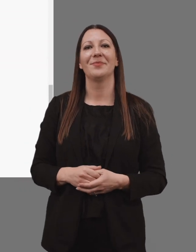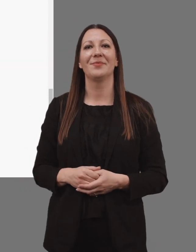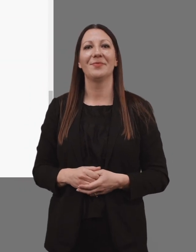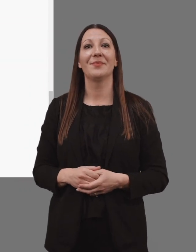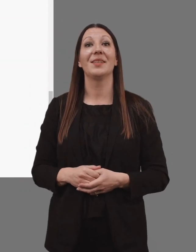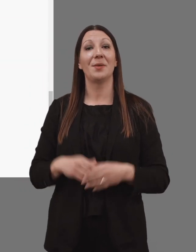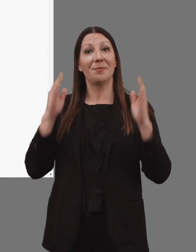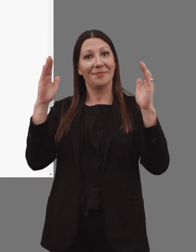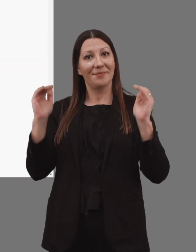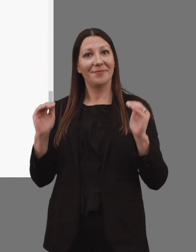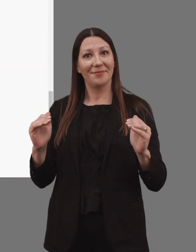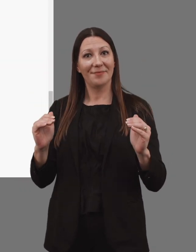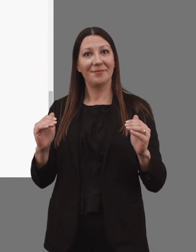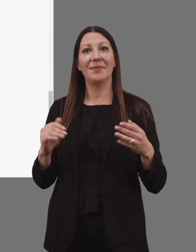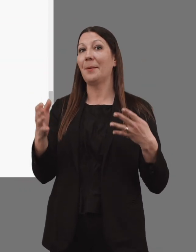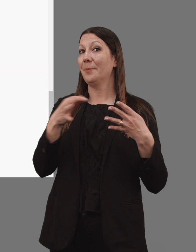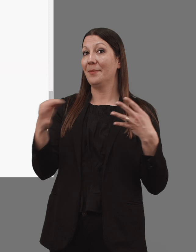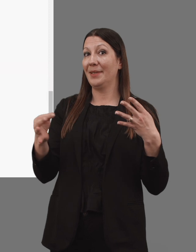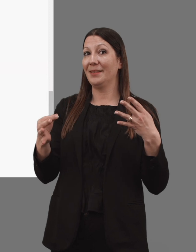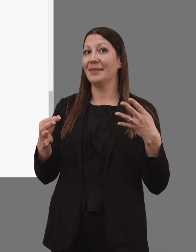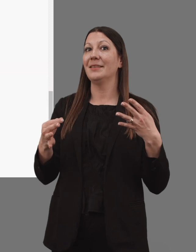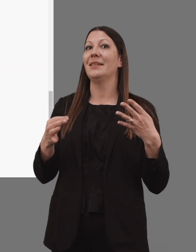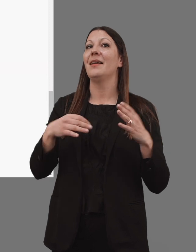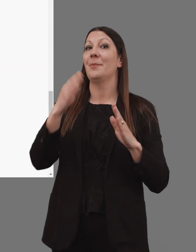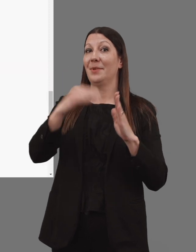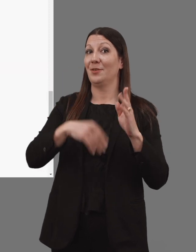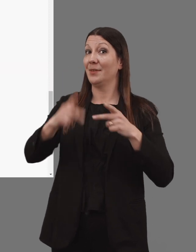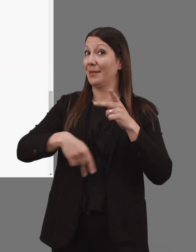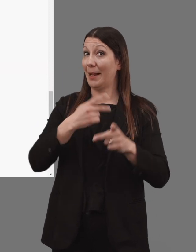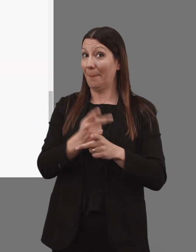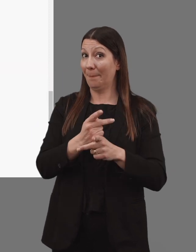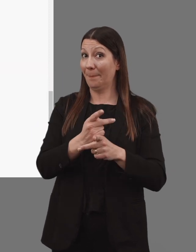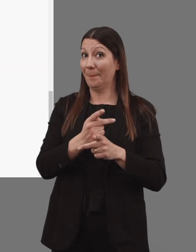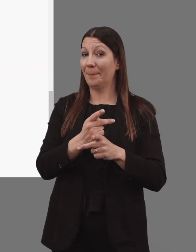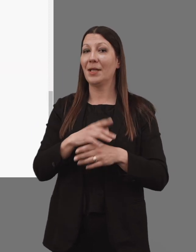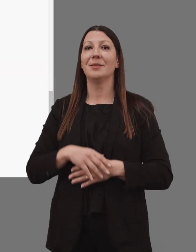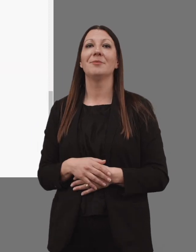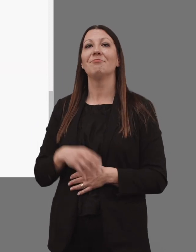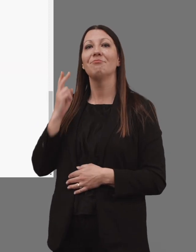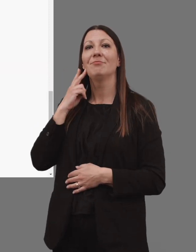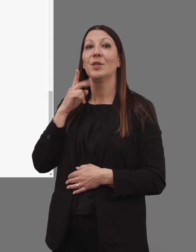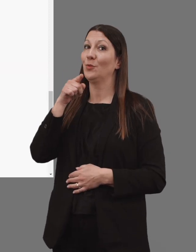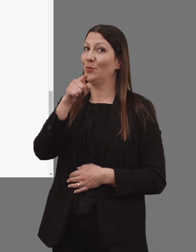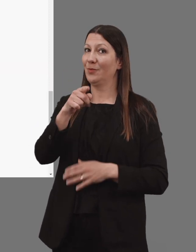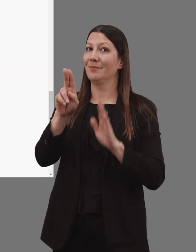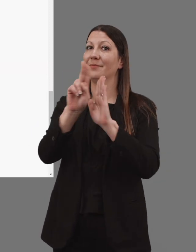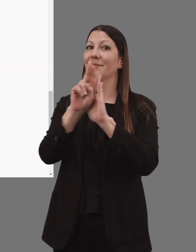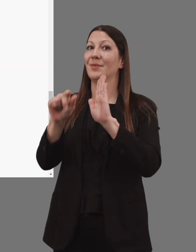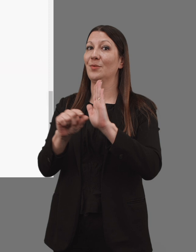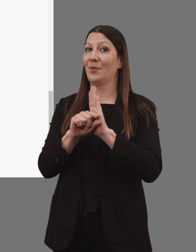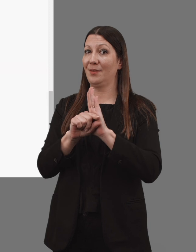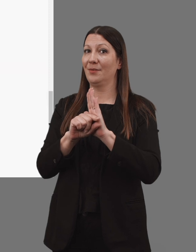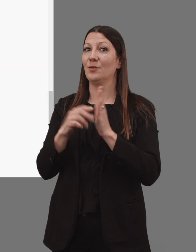So your next step is to select an application type. We'll scroll here. You are an undergraduate student.